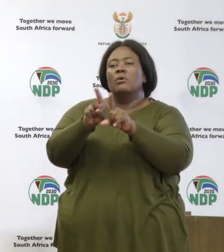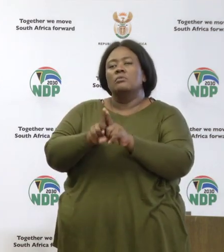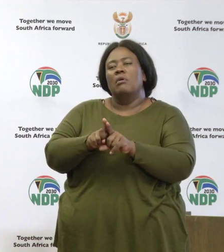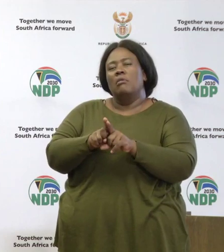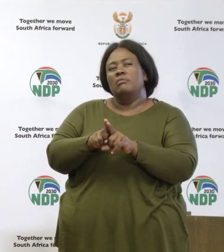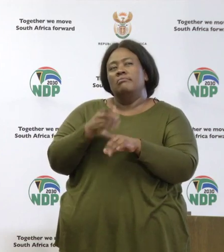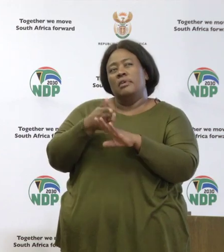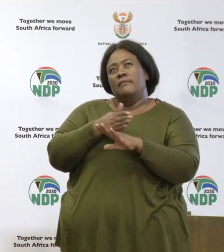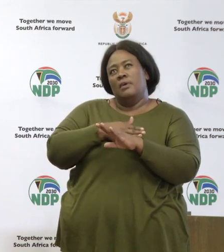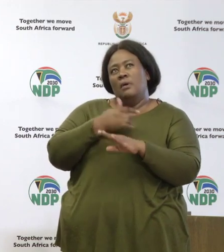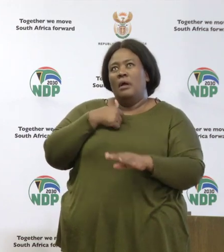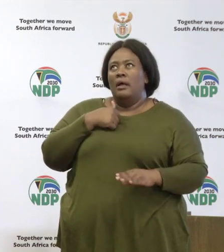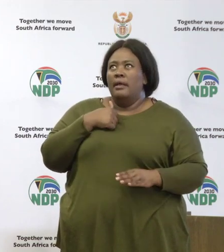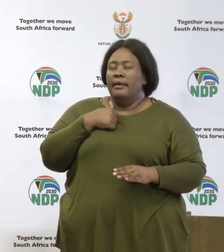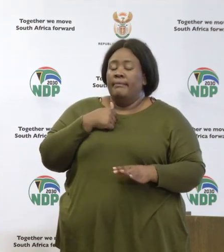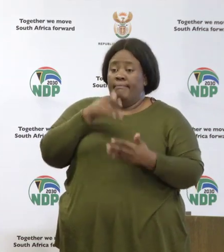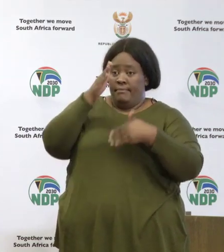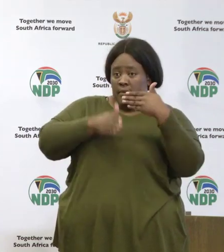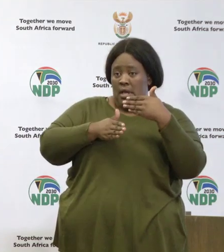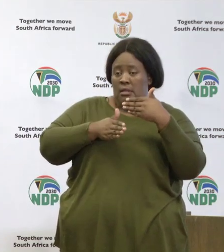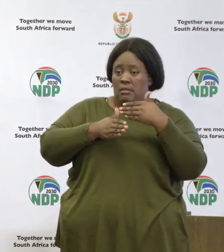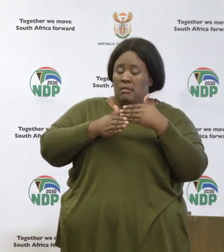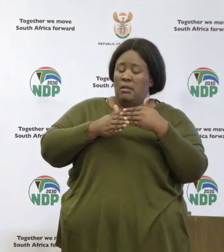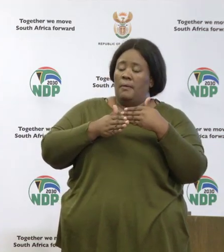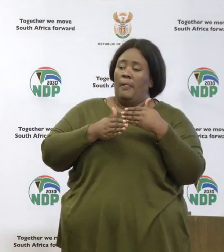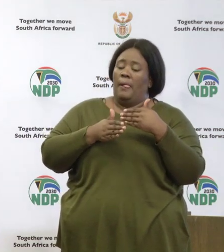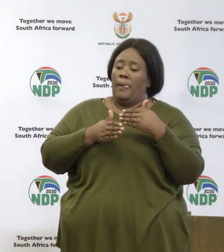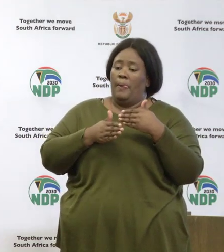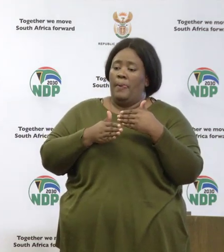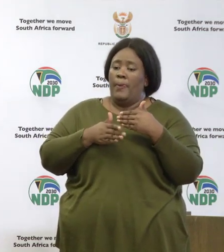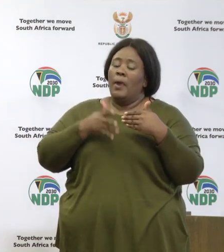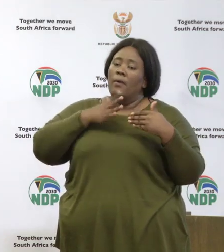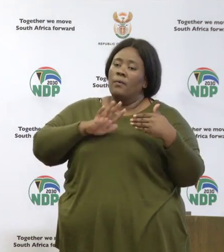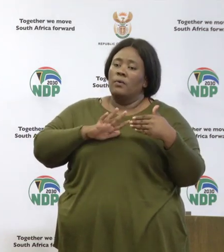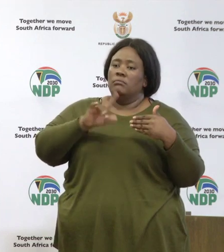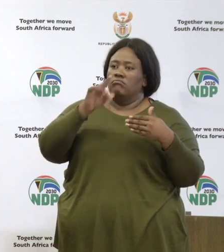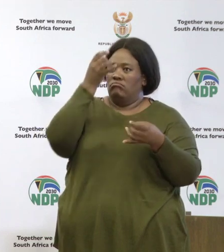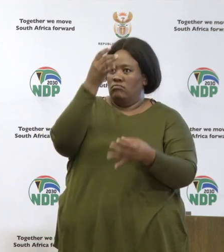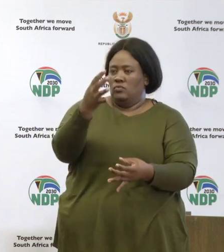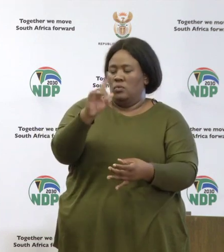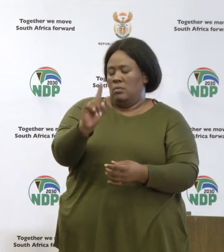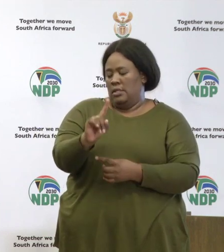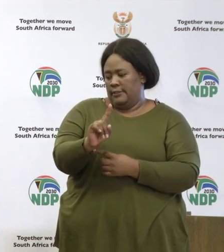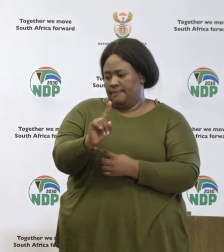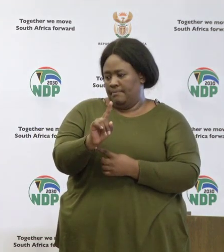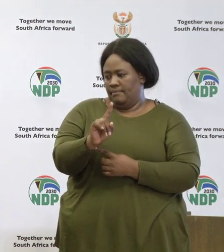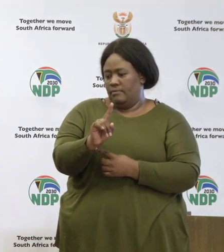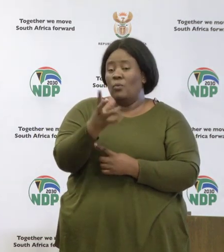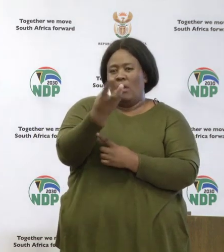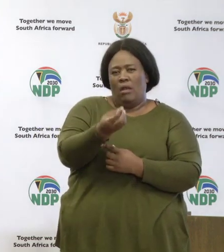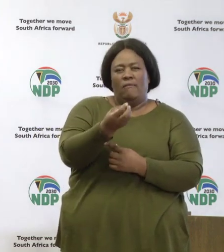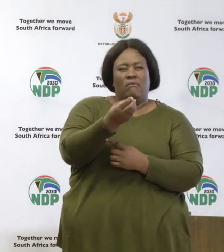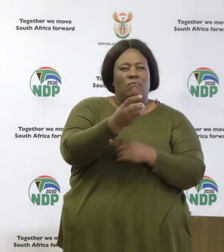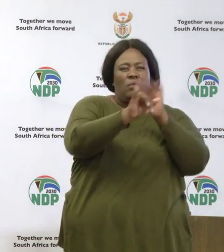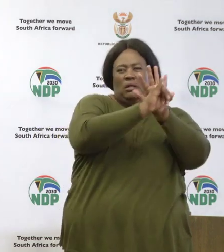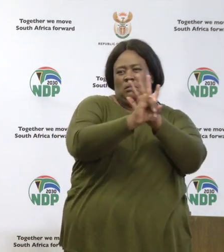I end my short input, to indicate that we have identified